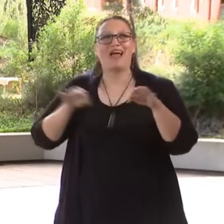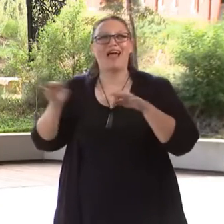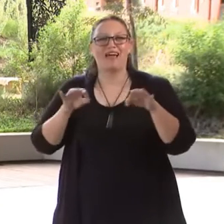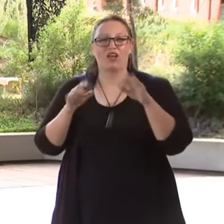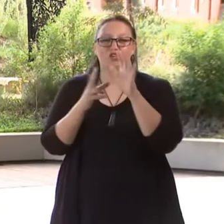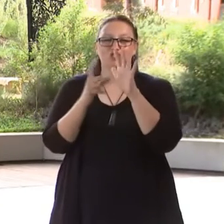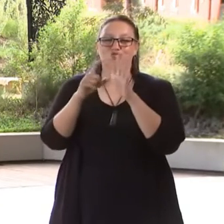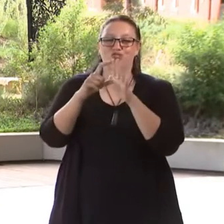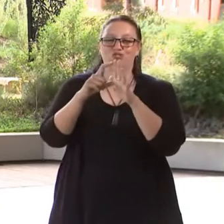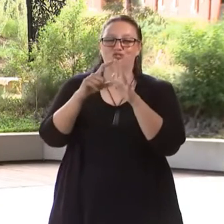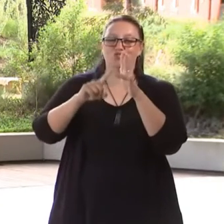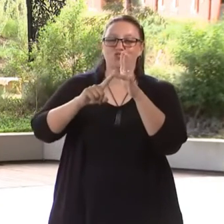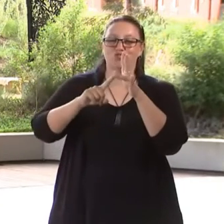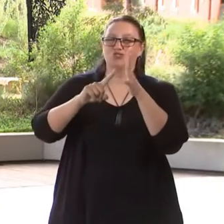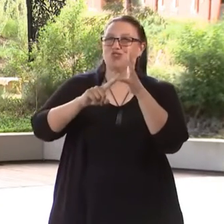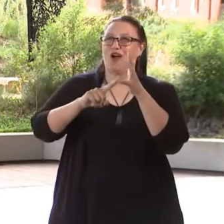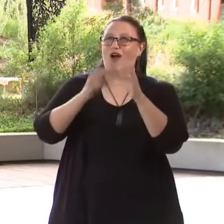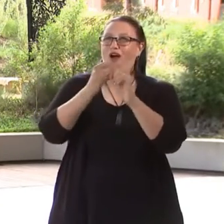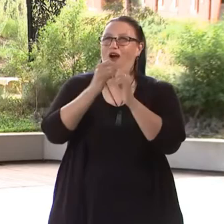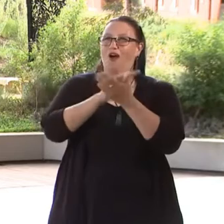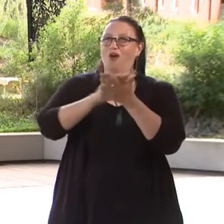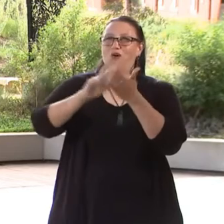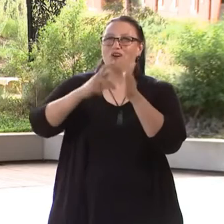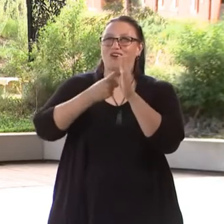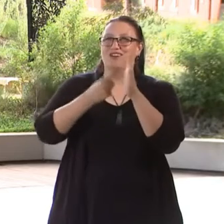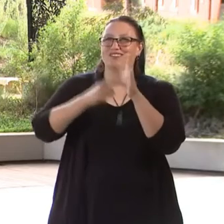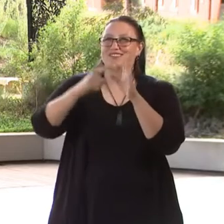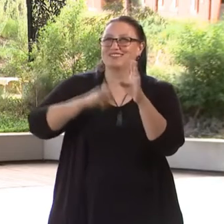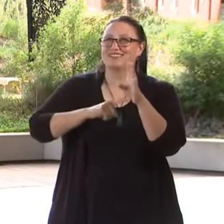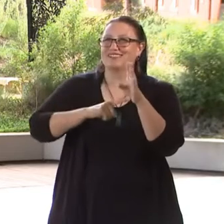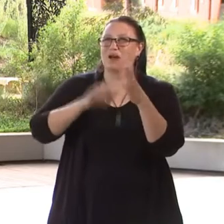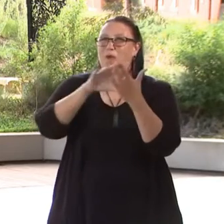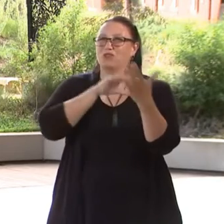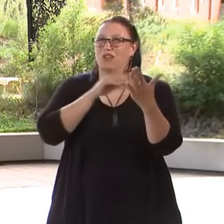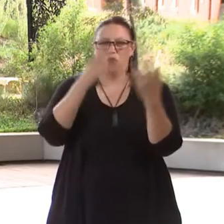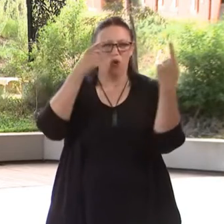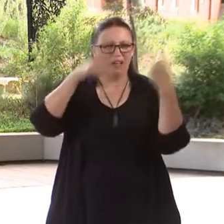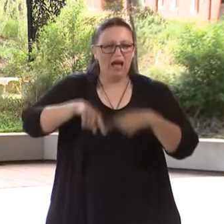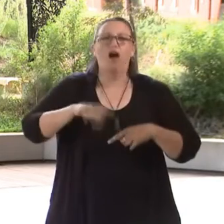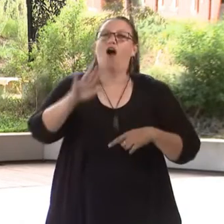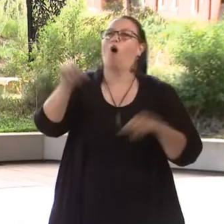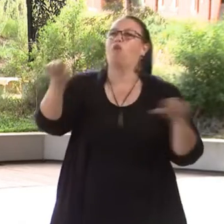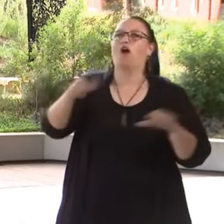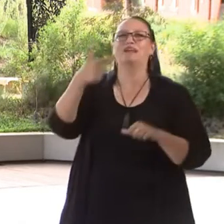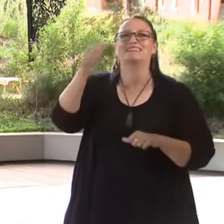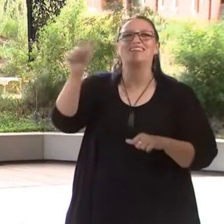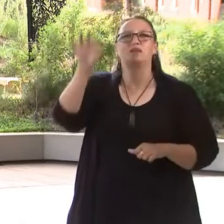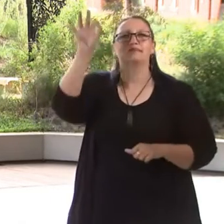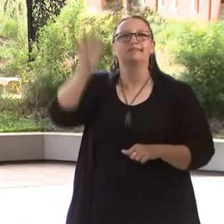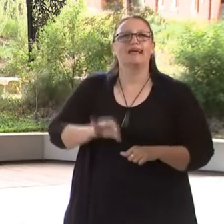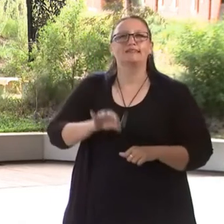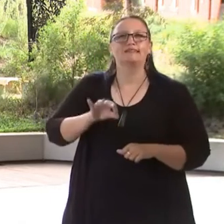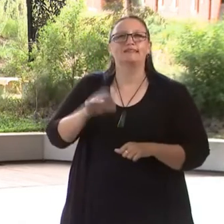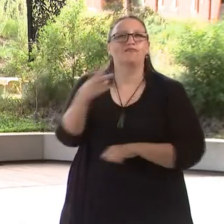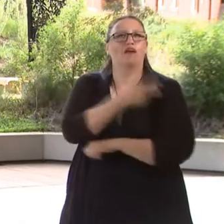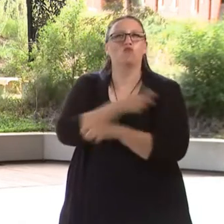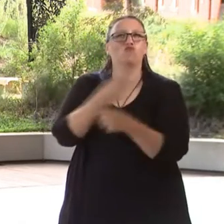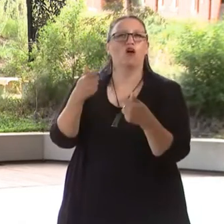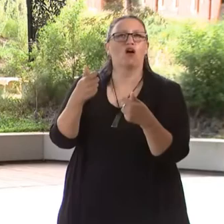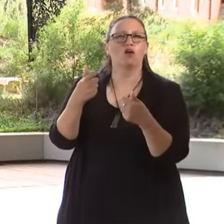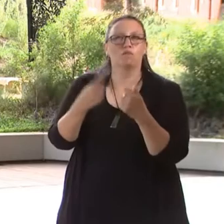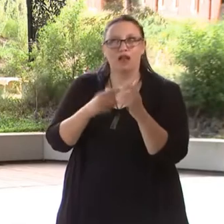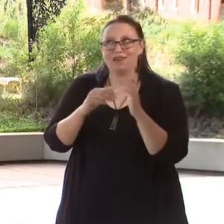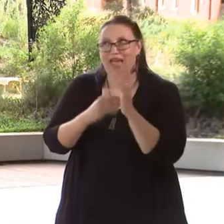70% vaccination rate. Well, when you look at the hospitalisation figures and the ICU figures today, we would be in a much worse